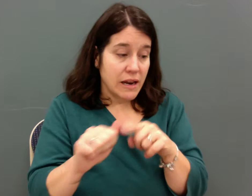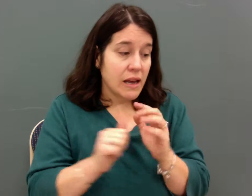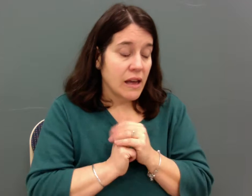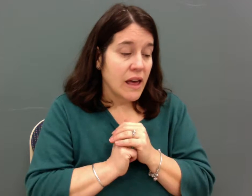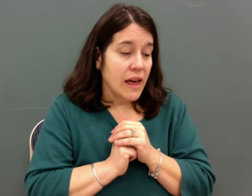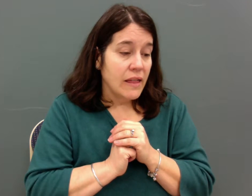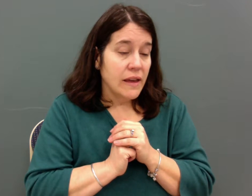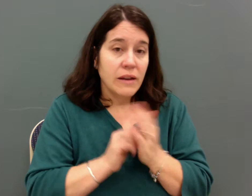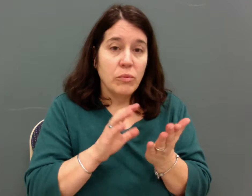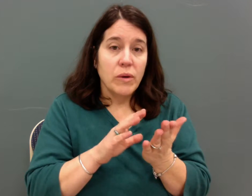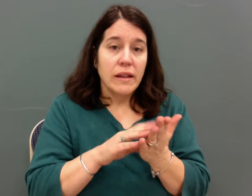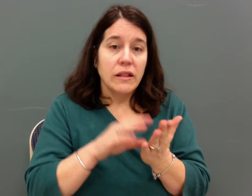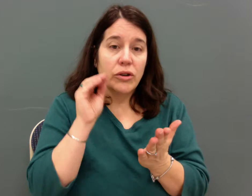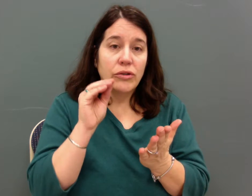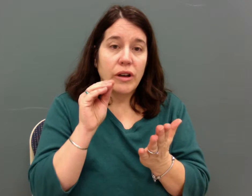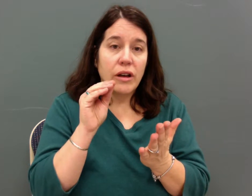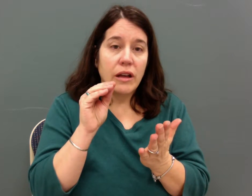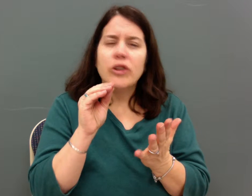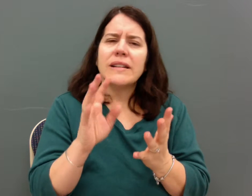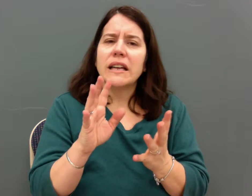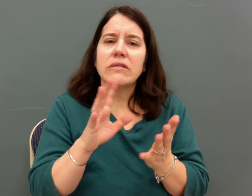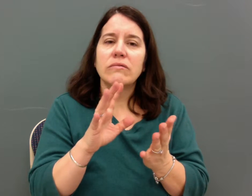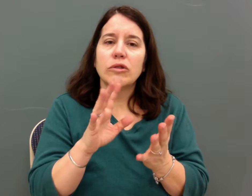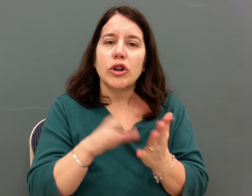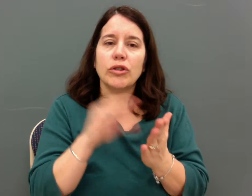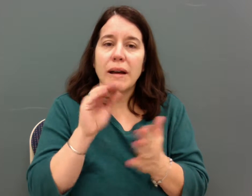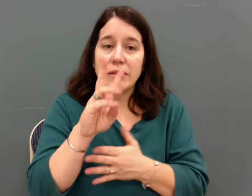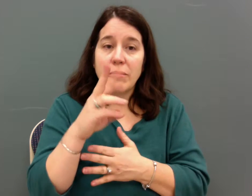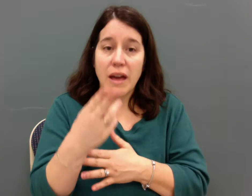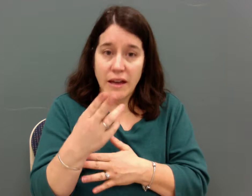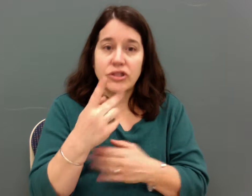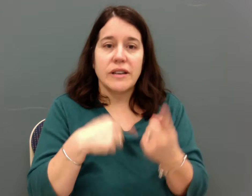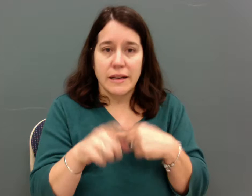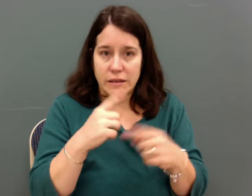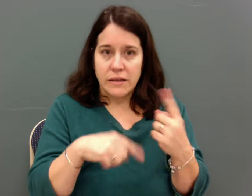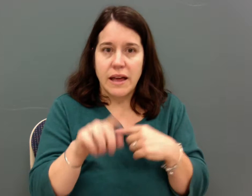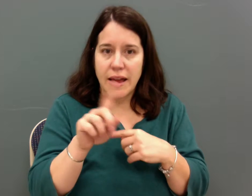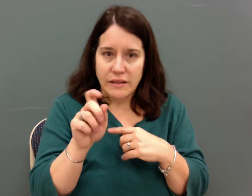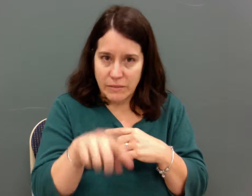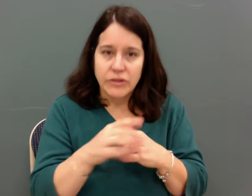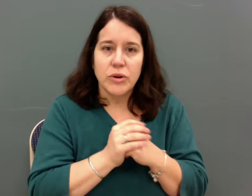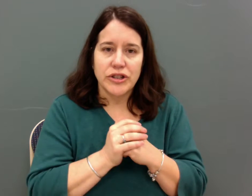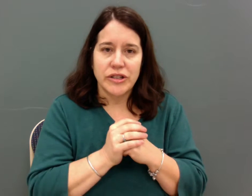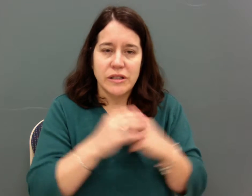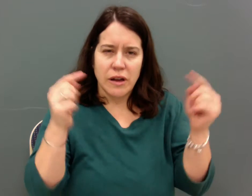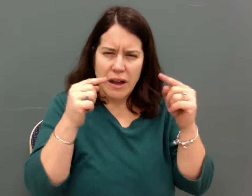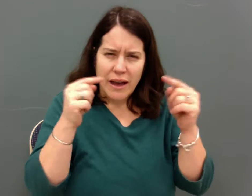beginning, and then we learned, and you guys had learned about WH signs and how to ask WH questions. You had